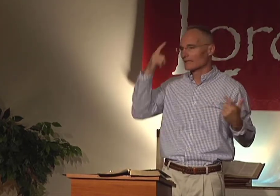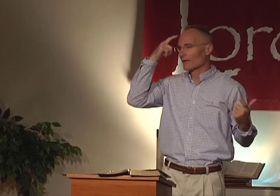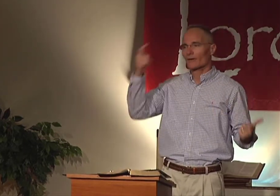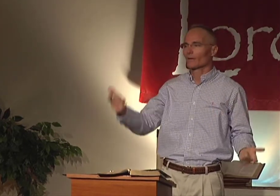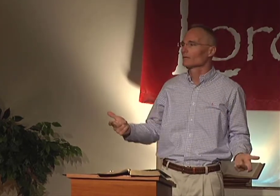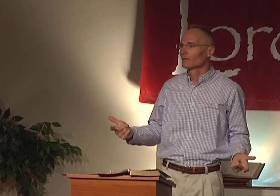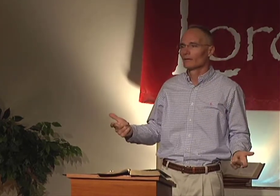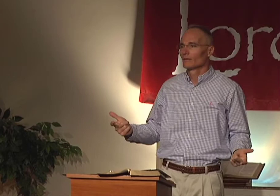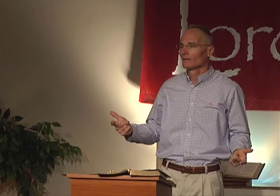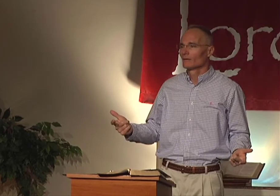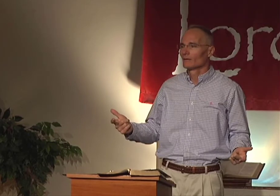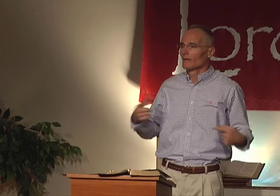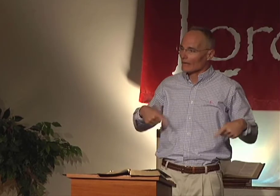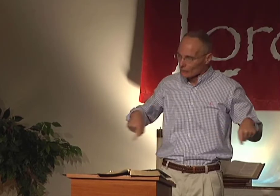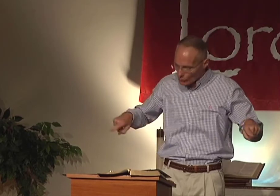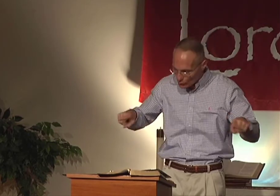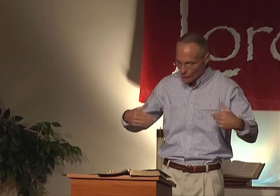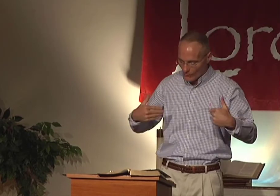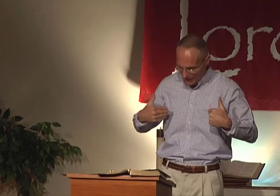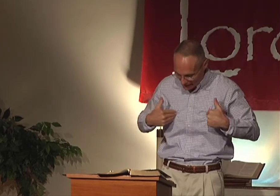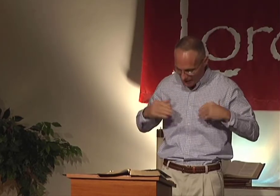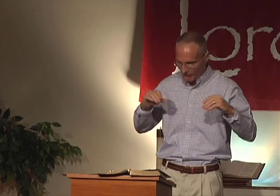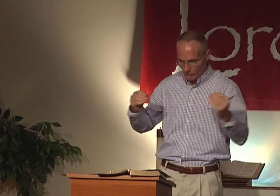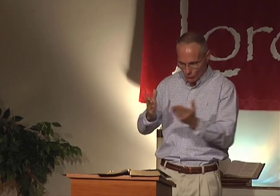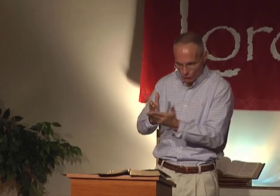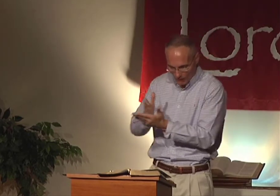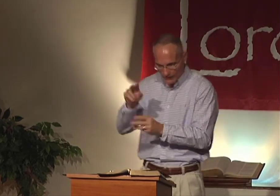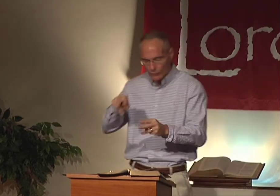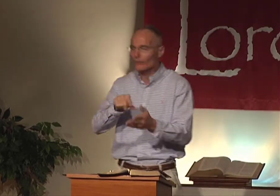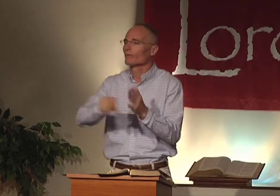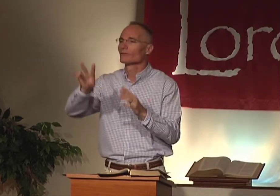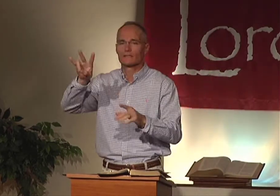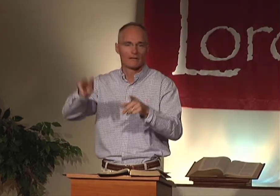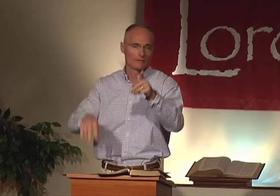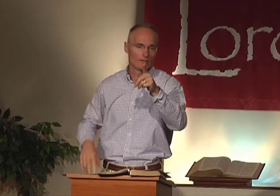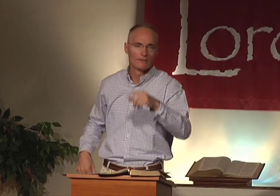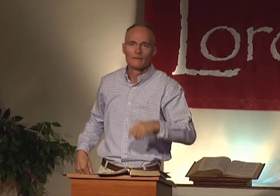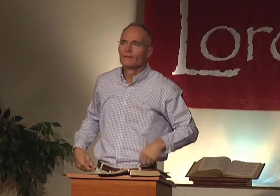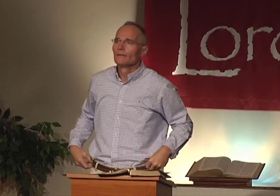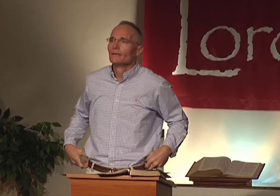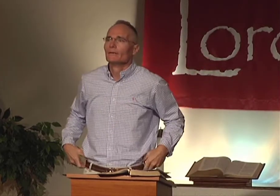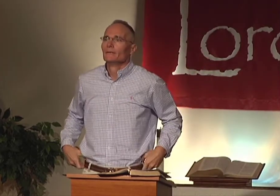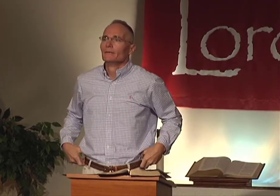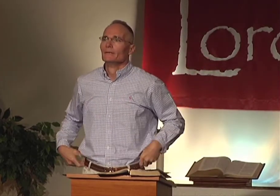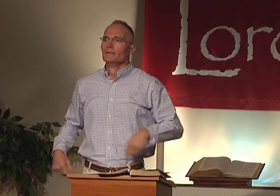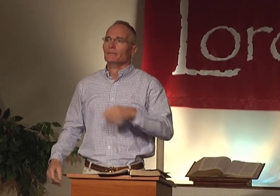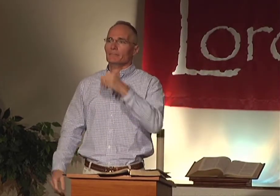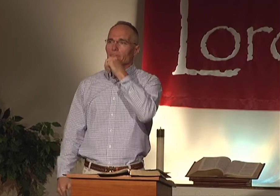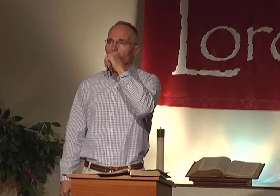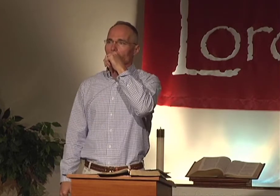And Paul says, that's arrogance. And you have no right to read verse 7 here.